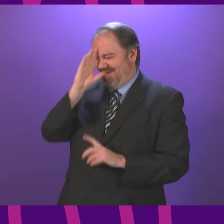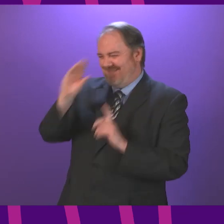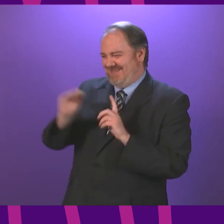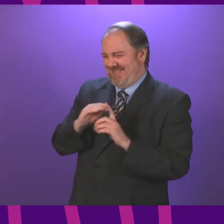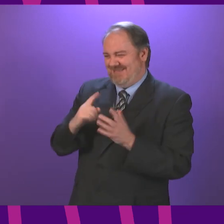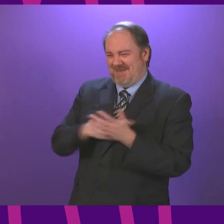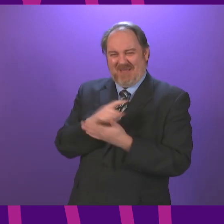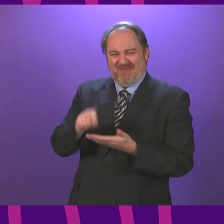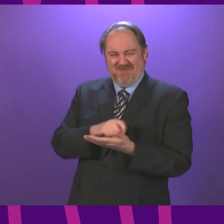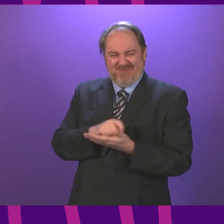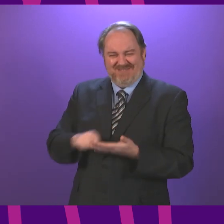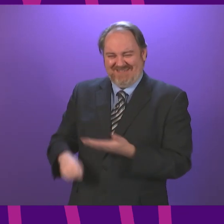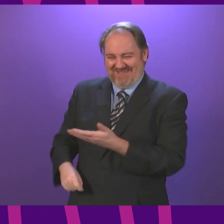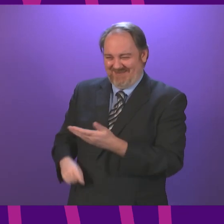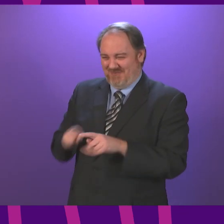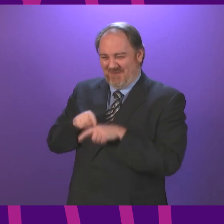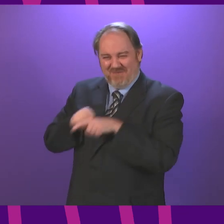Ruth Davidson.